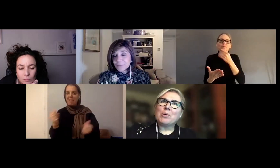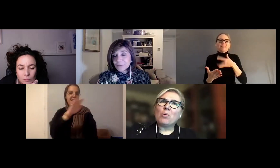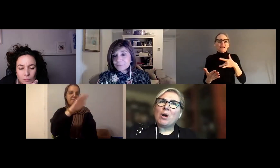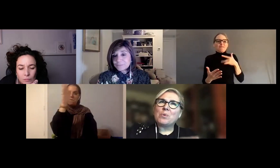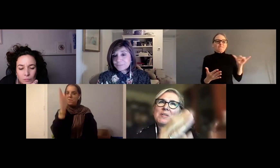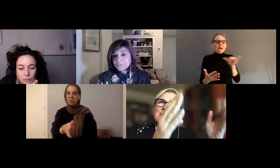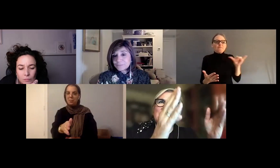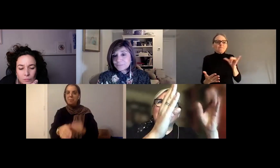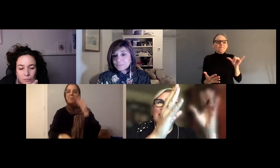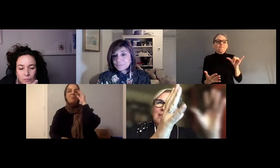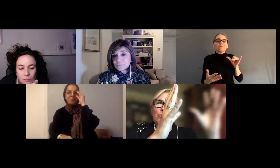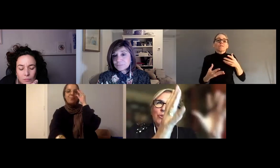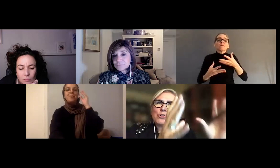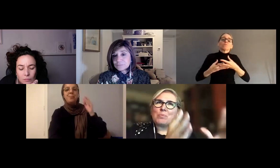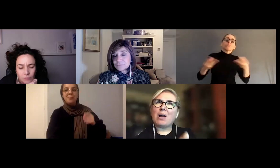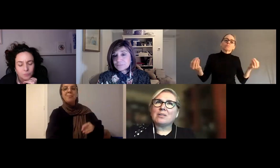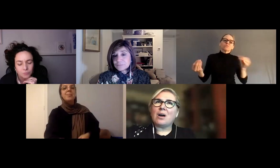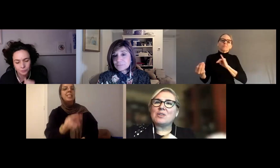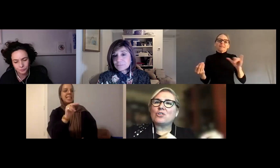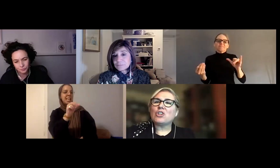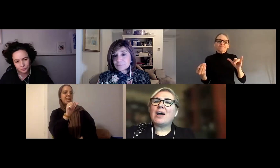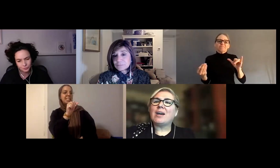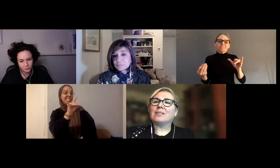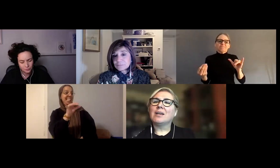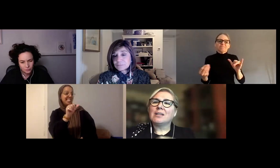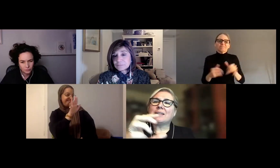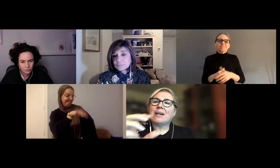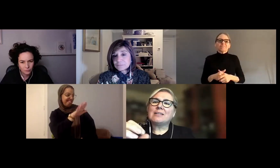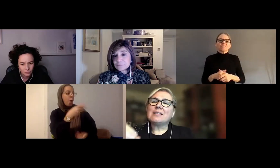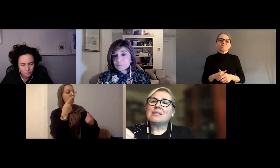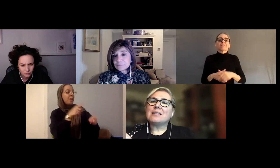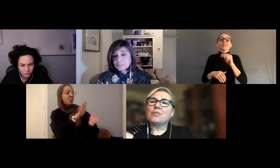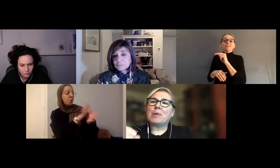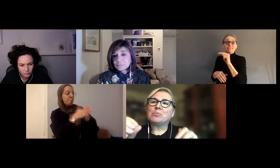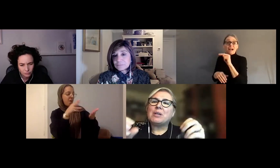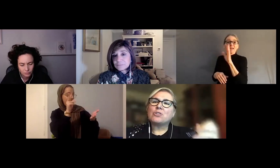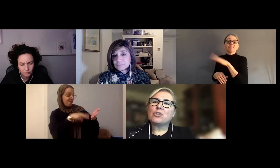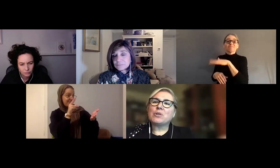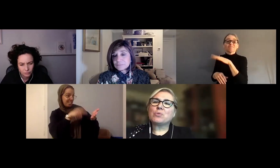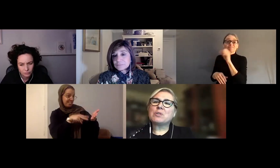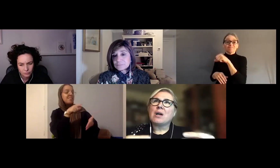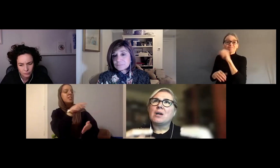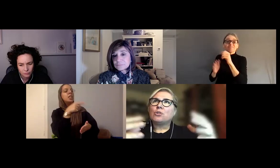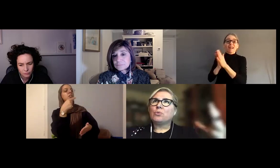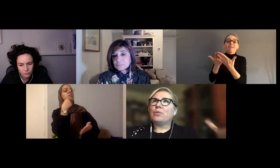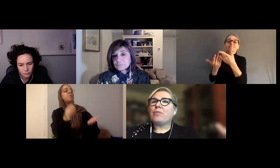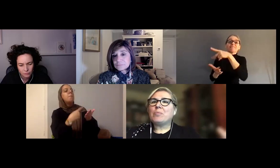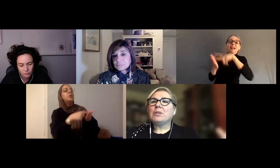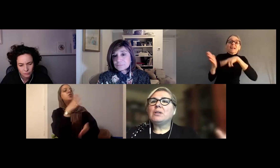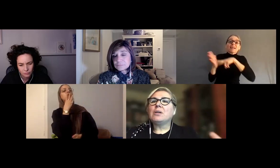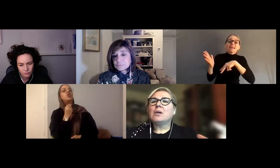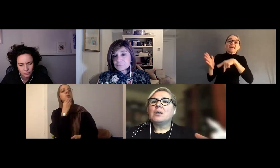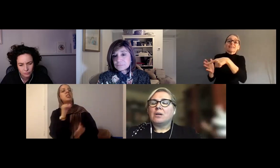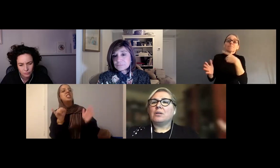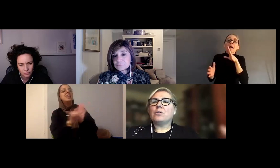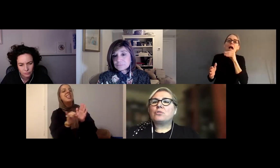your memoir, we see that in the first part, how as a child, that identity about being Jewish was through the